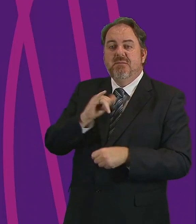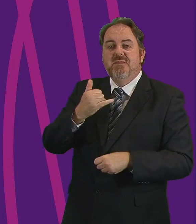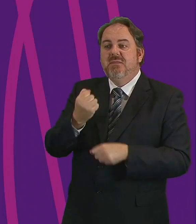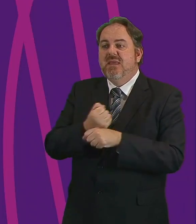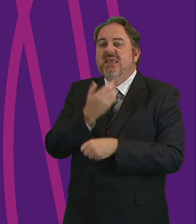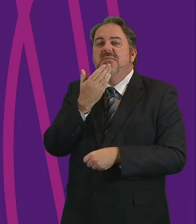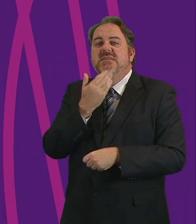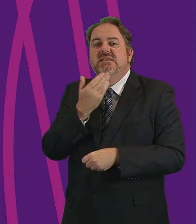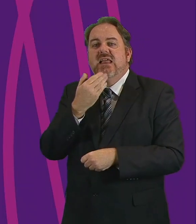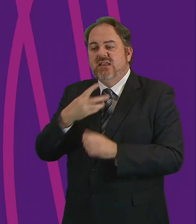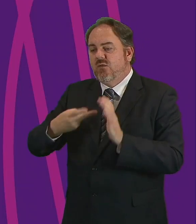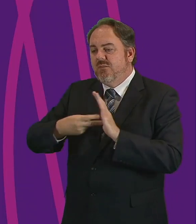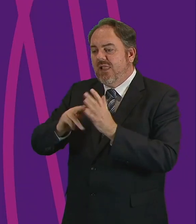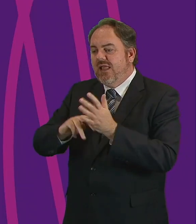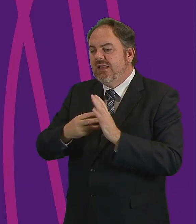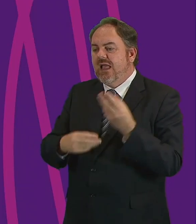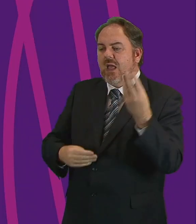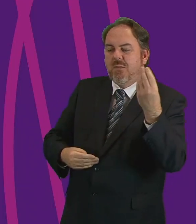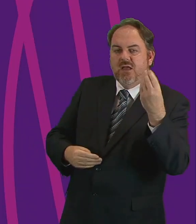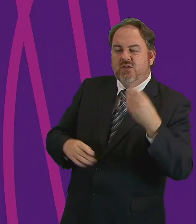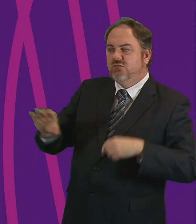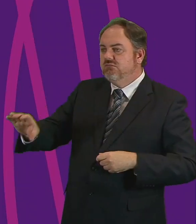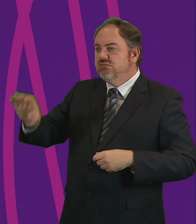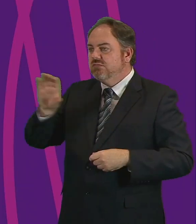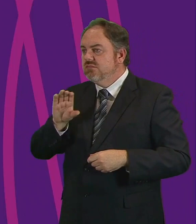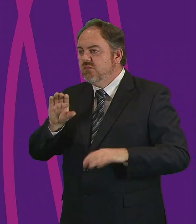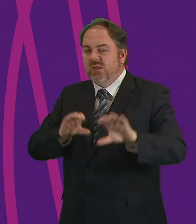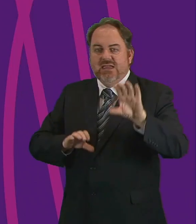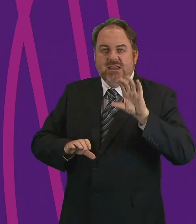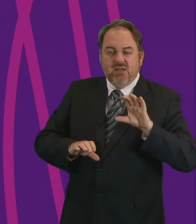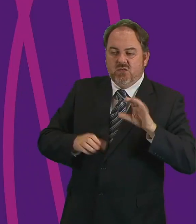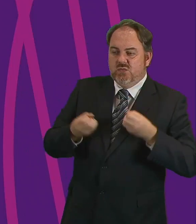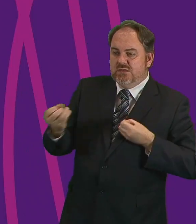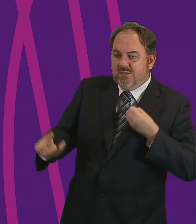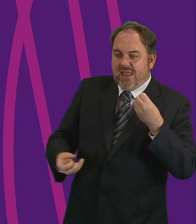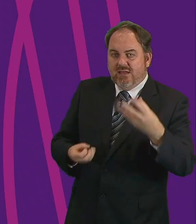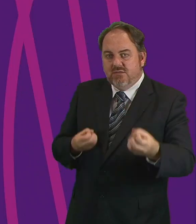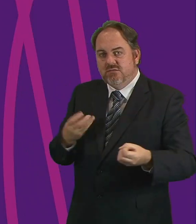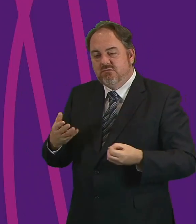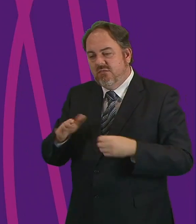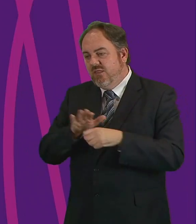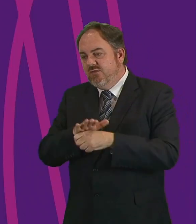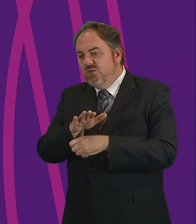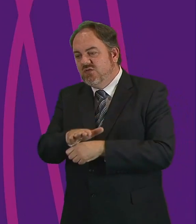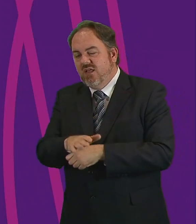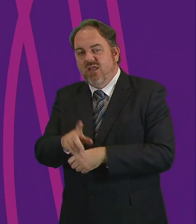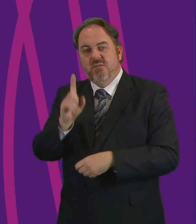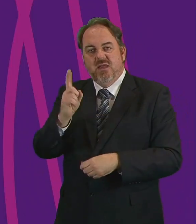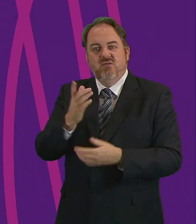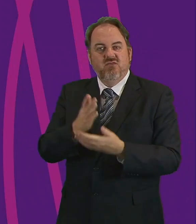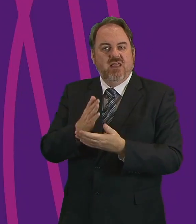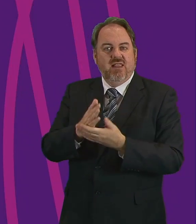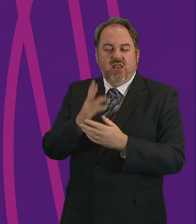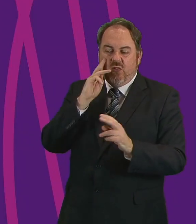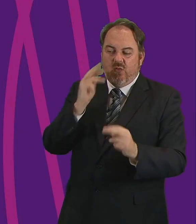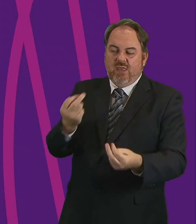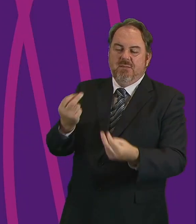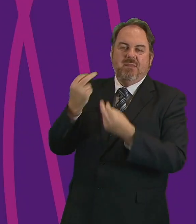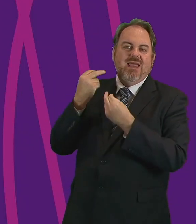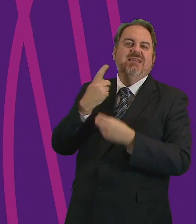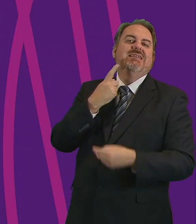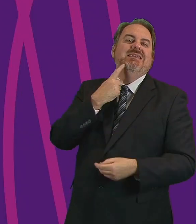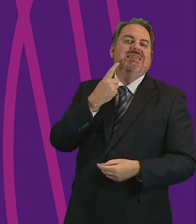that the designers of the framework got it wrong. Only experience could have shown us where improvements might be